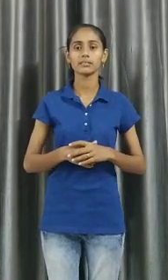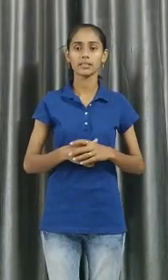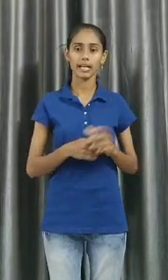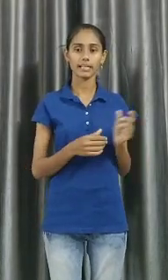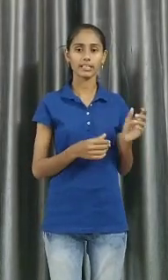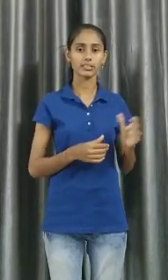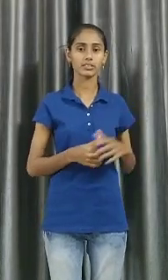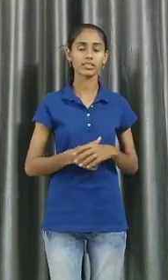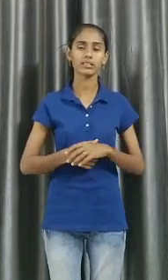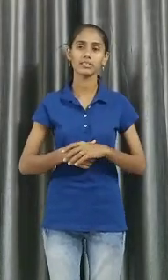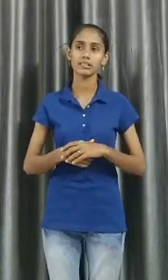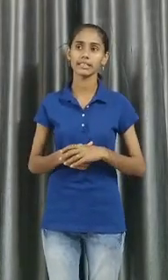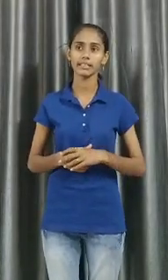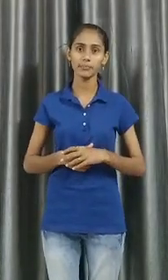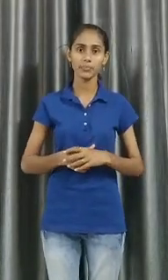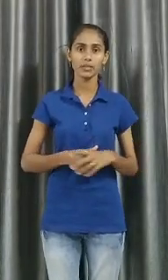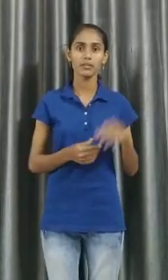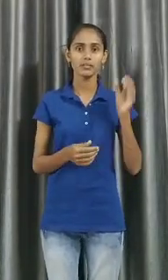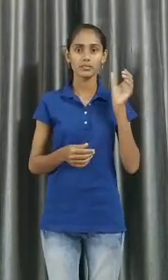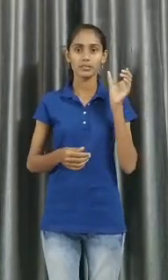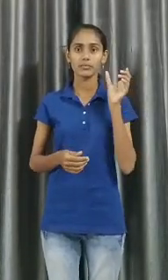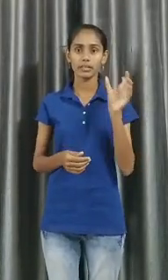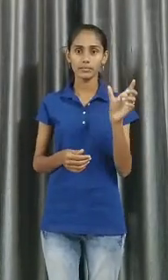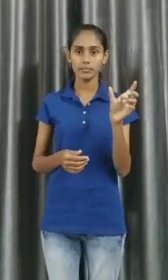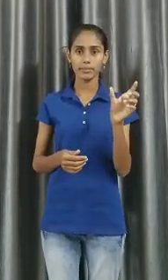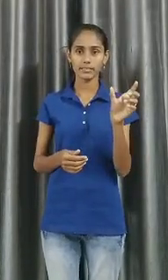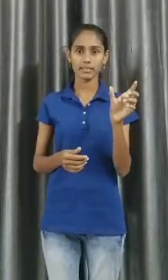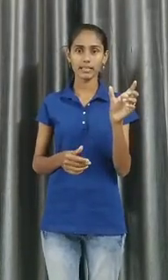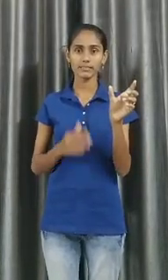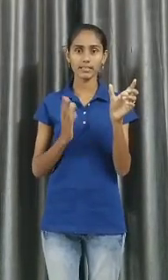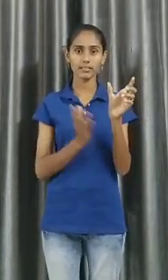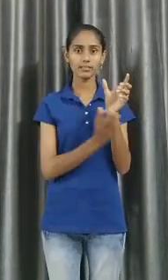the hierarchical in one base class and